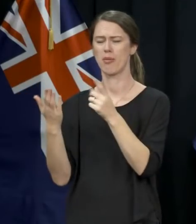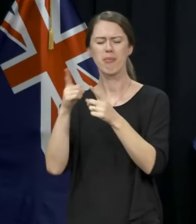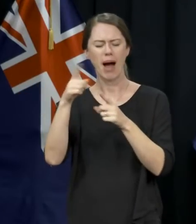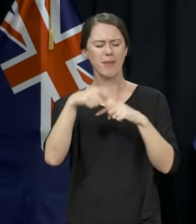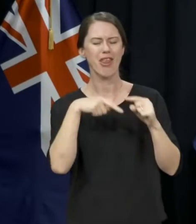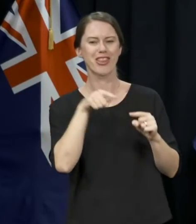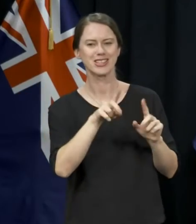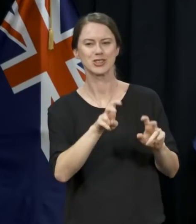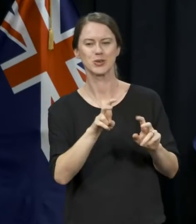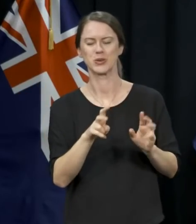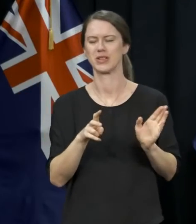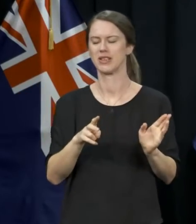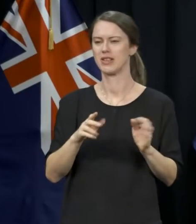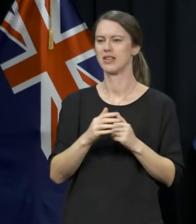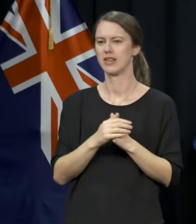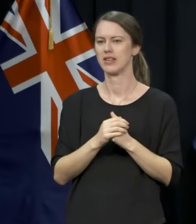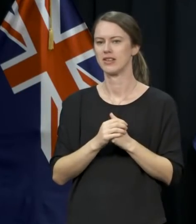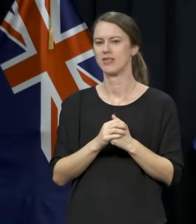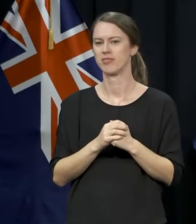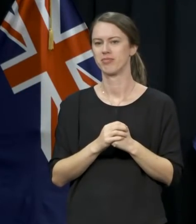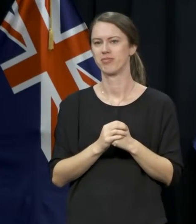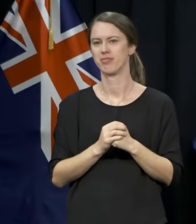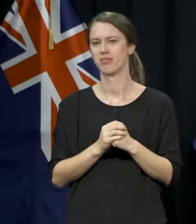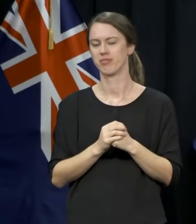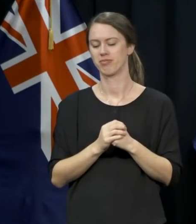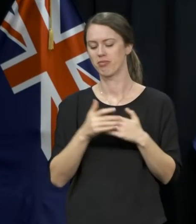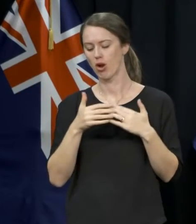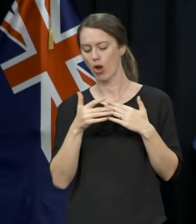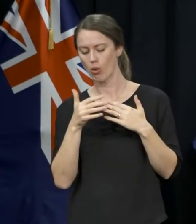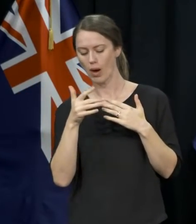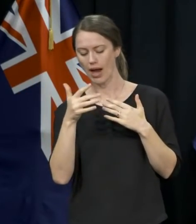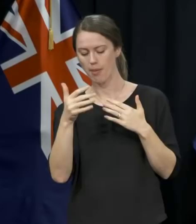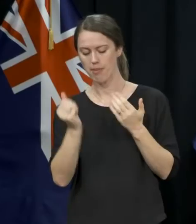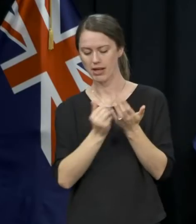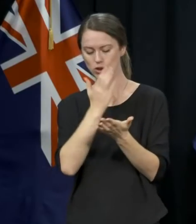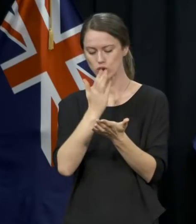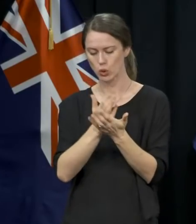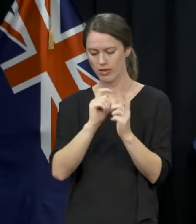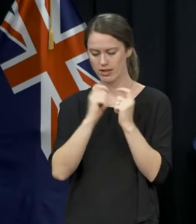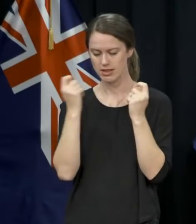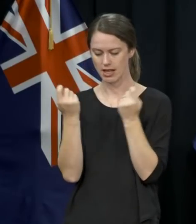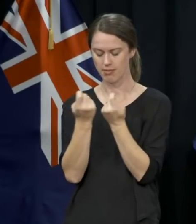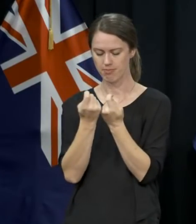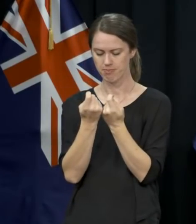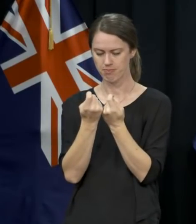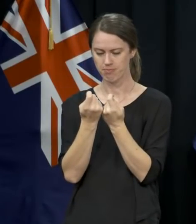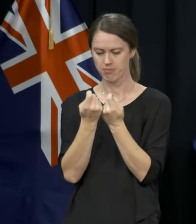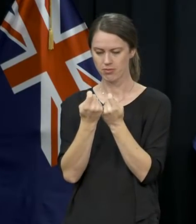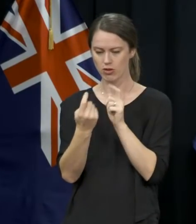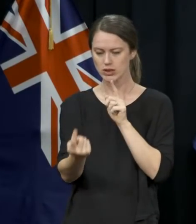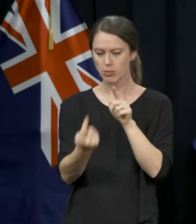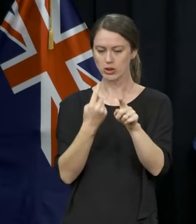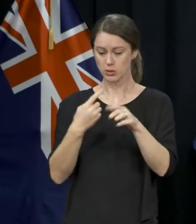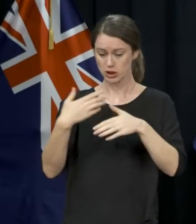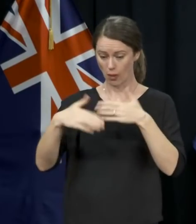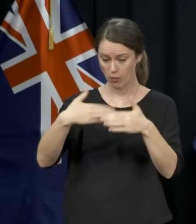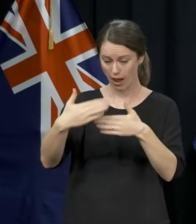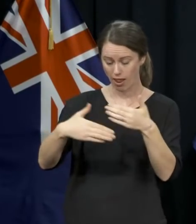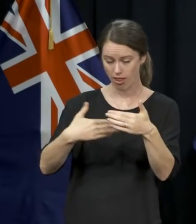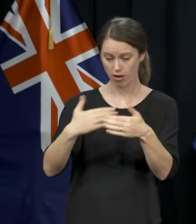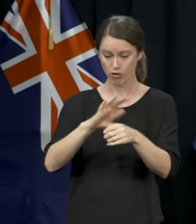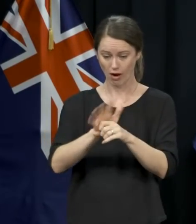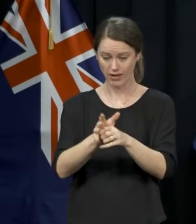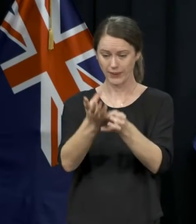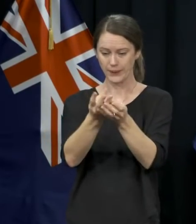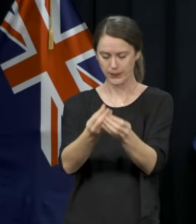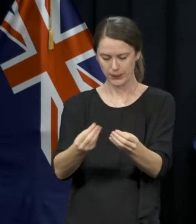happening, and of course along the way making sure our team response was going well and how that